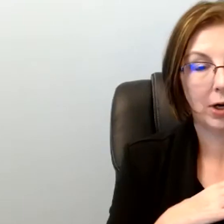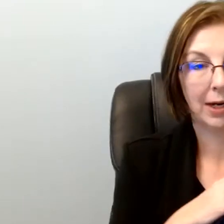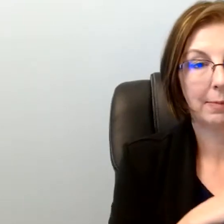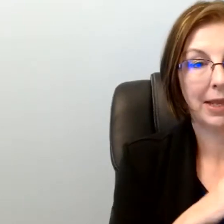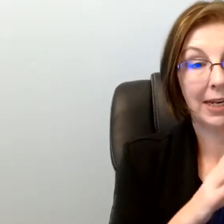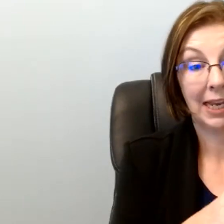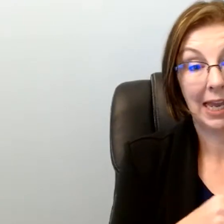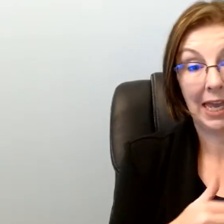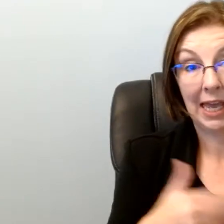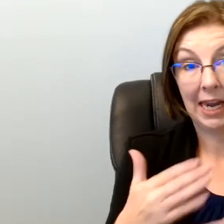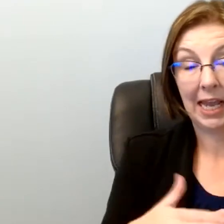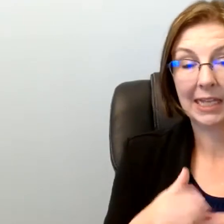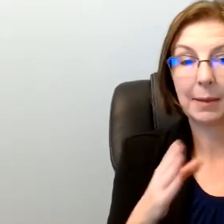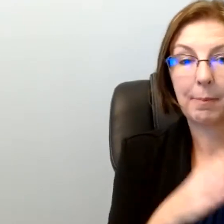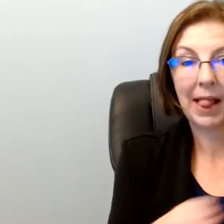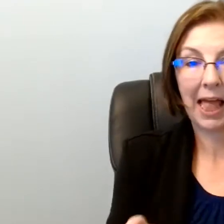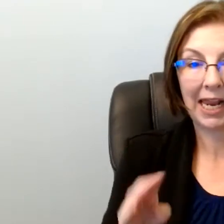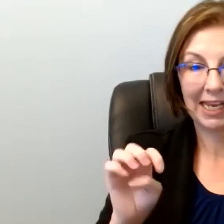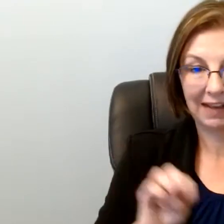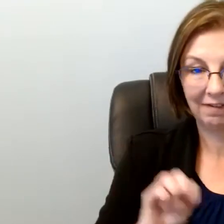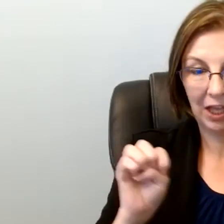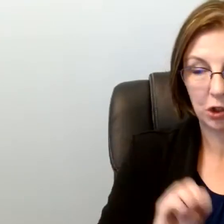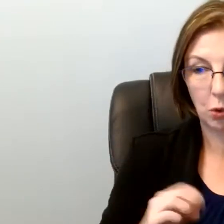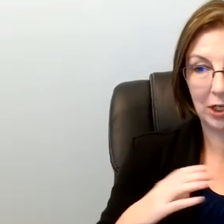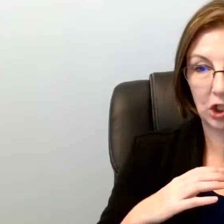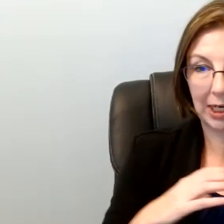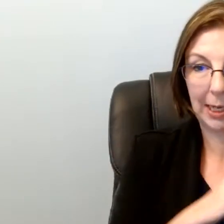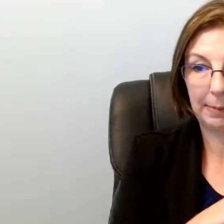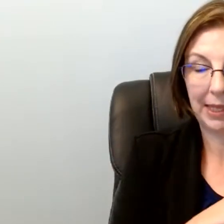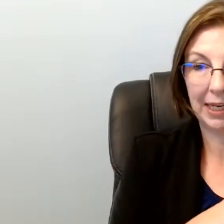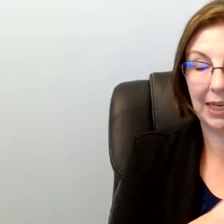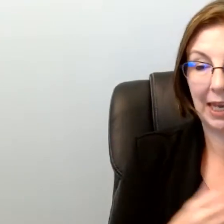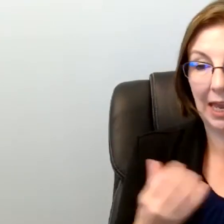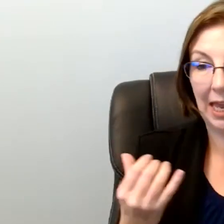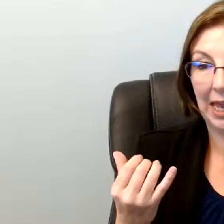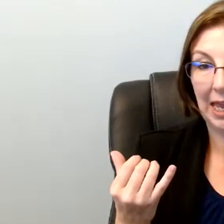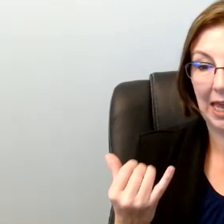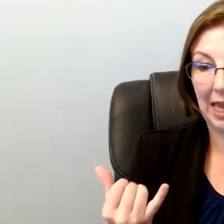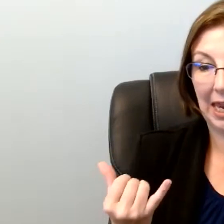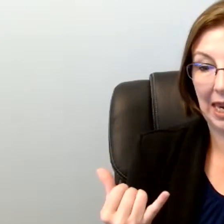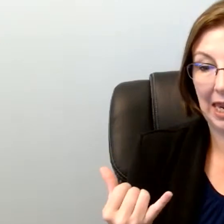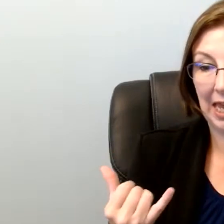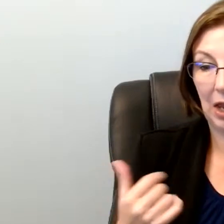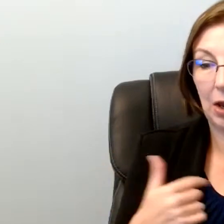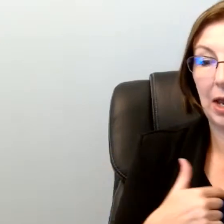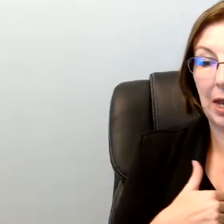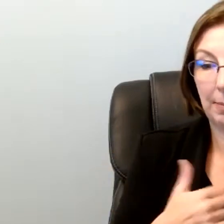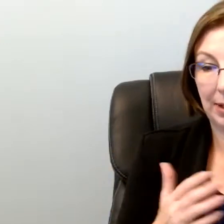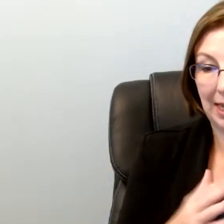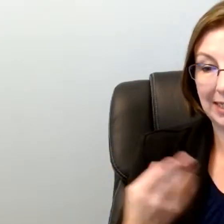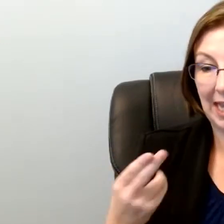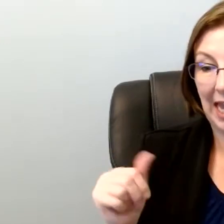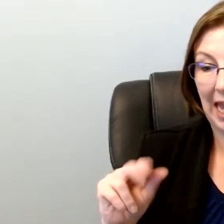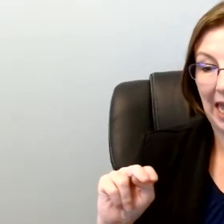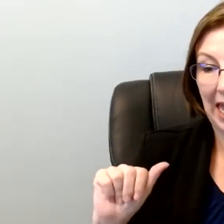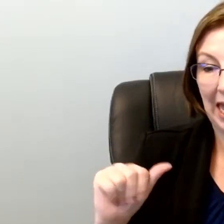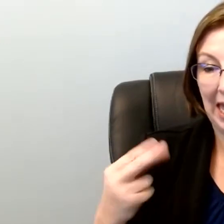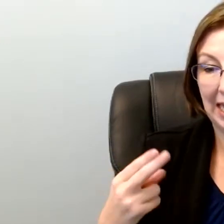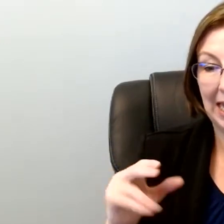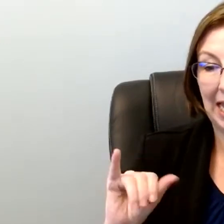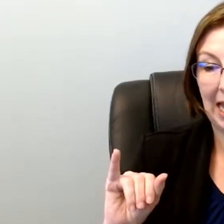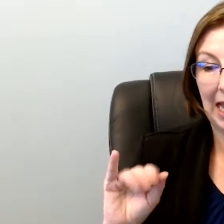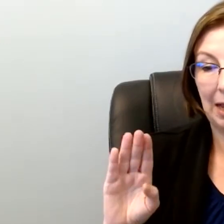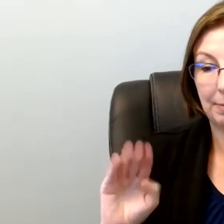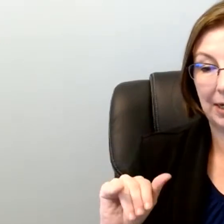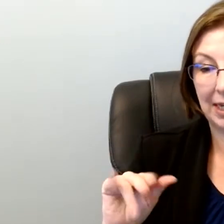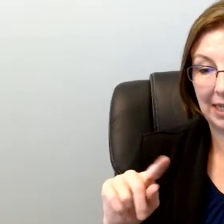the Planning and Evaluation Committee. And at this point, I want to call on Ms. Hannah Avenez to